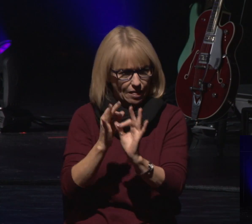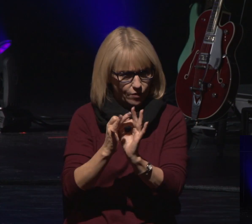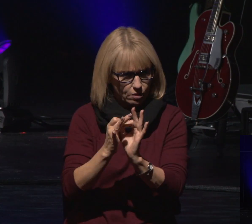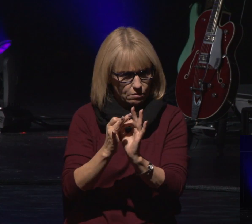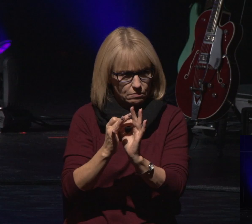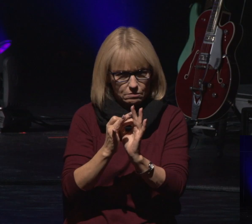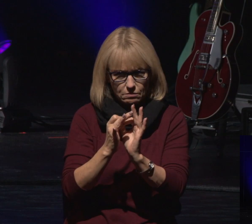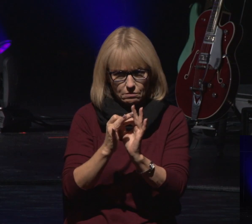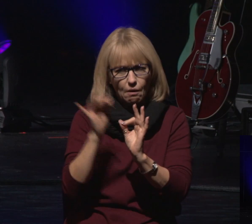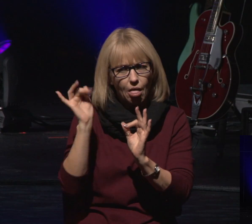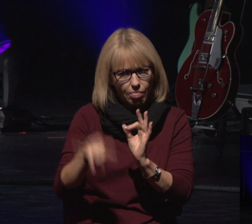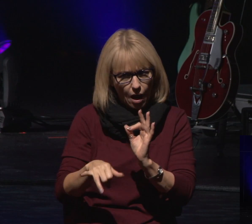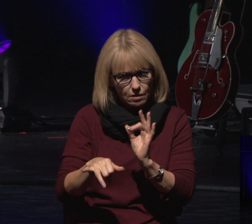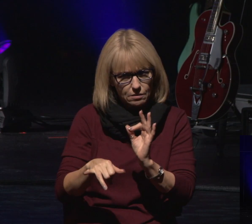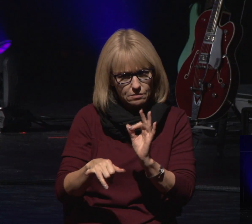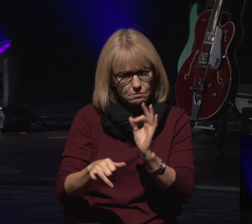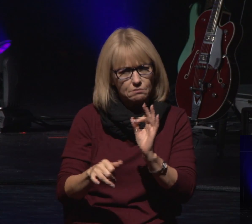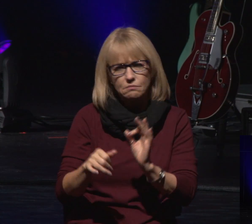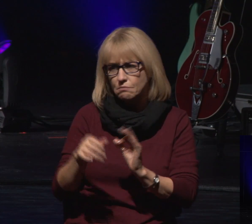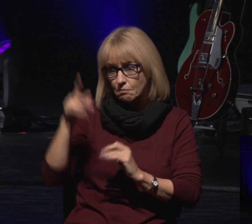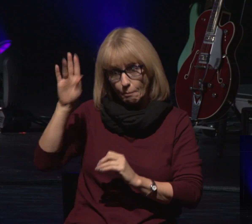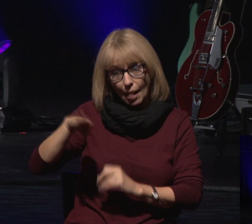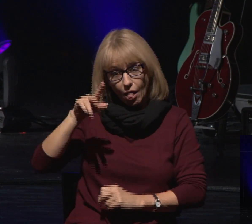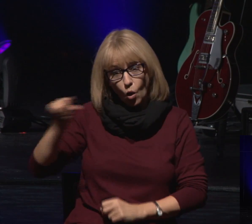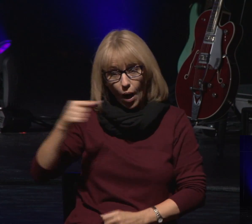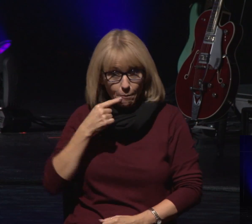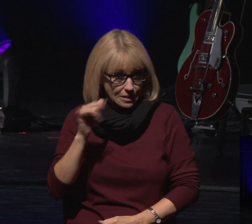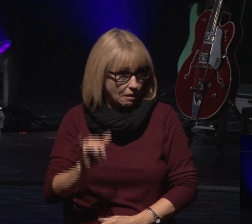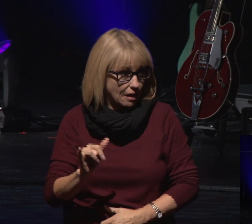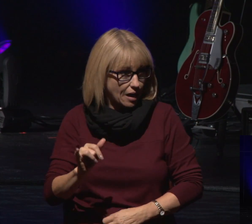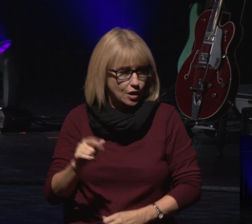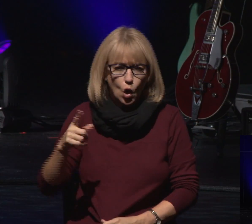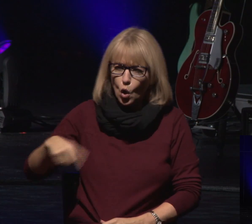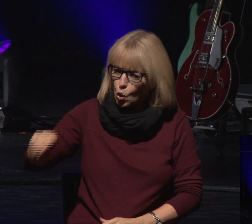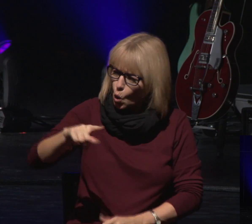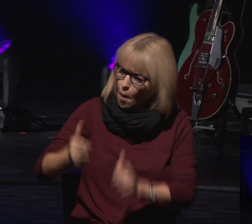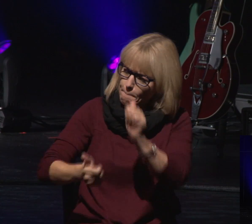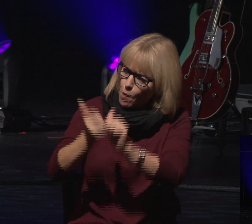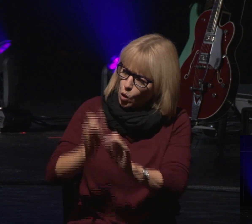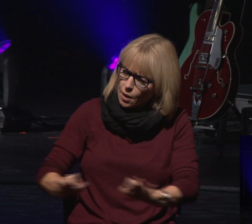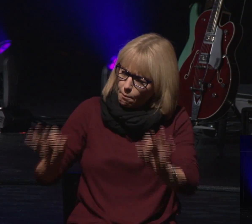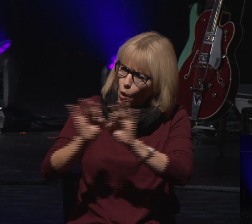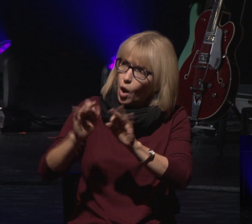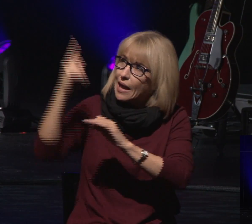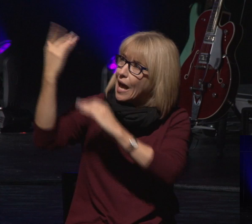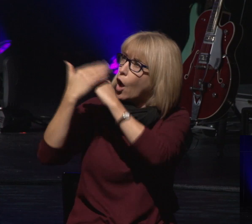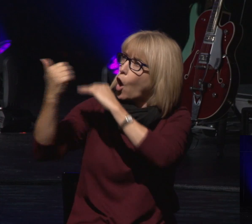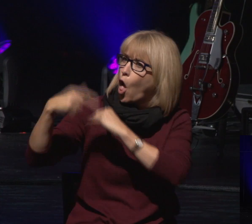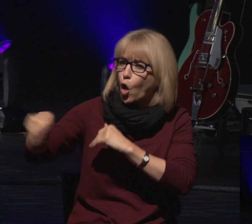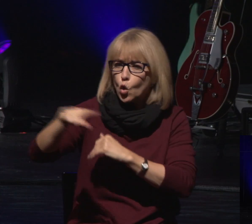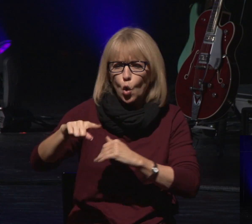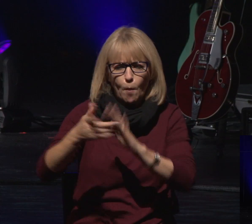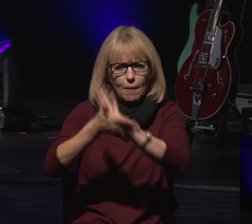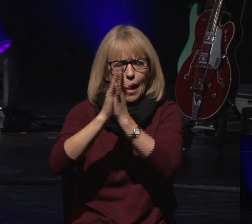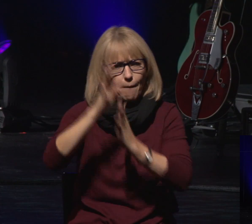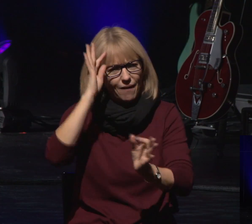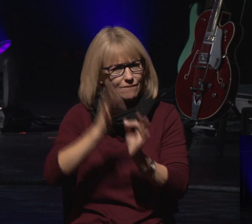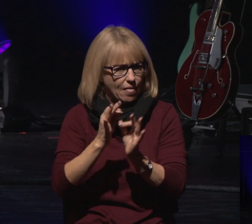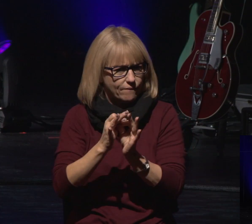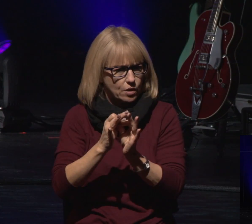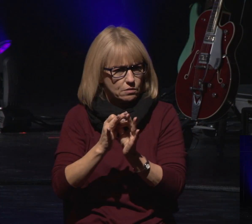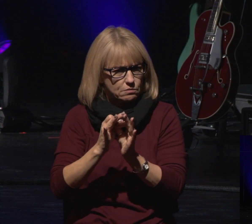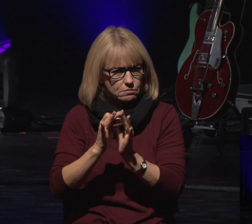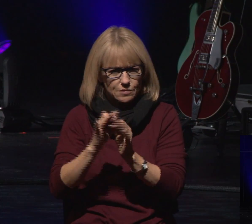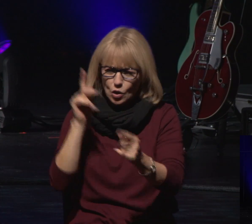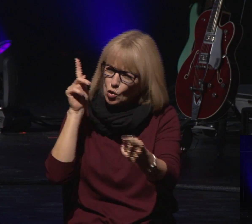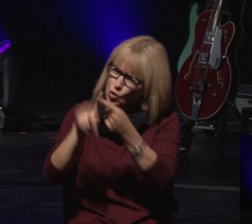things. But remember, the most important thing is you are called to be faithful all the way to your last day.